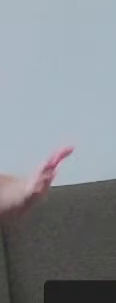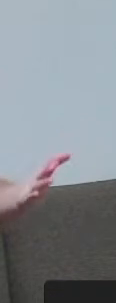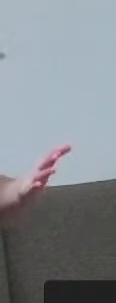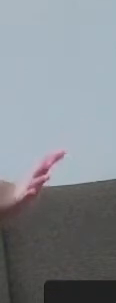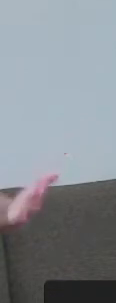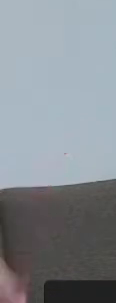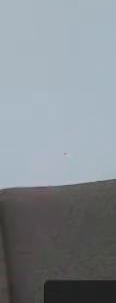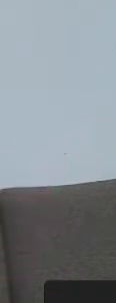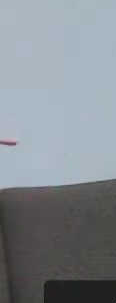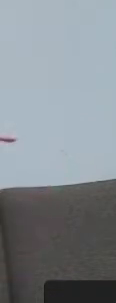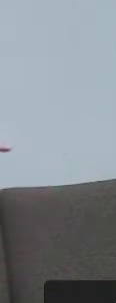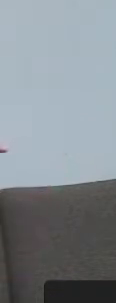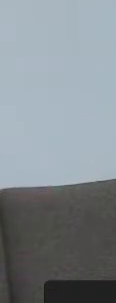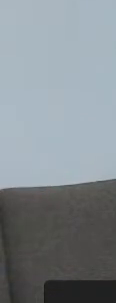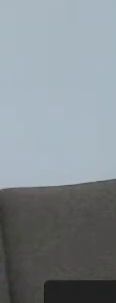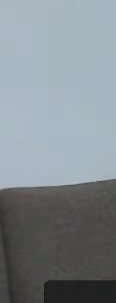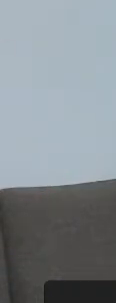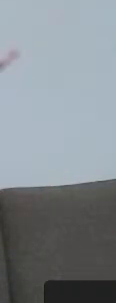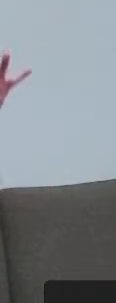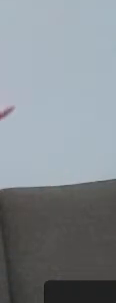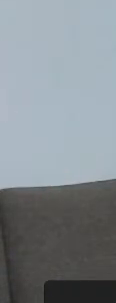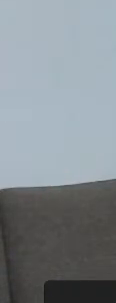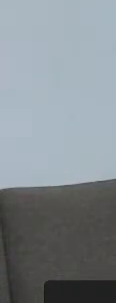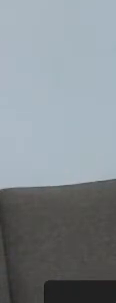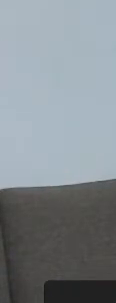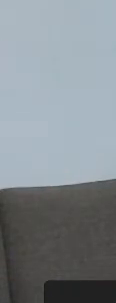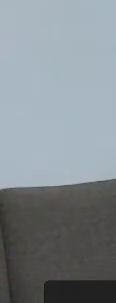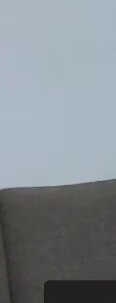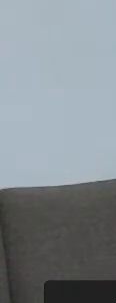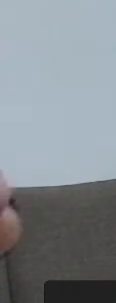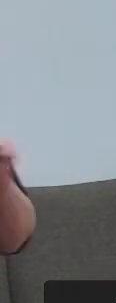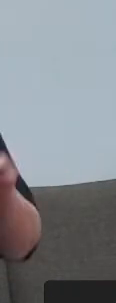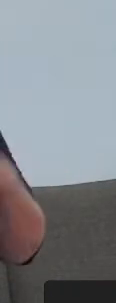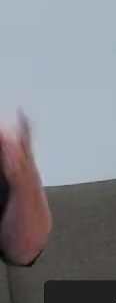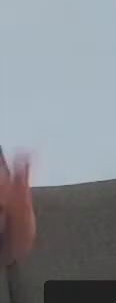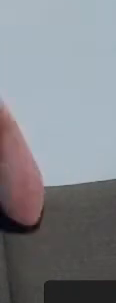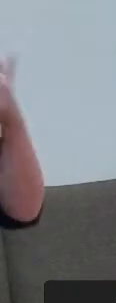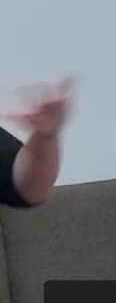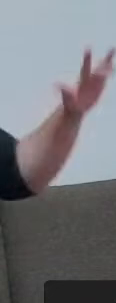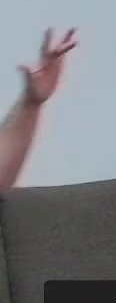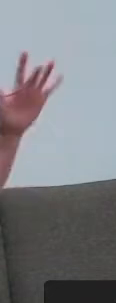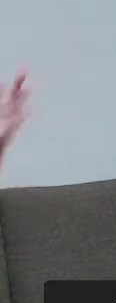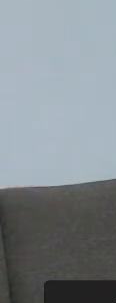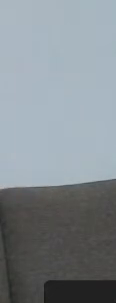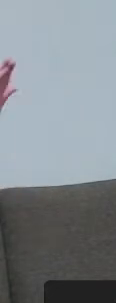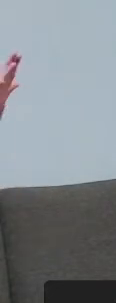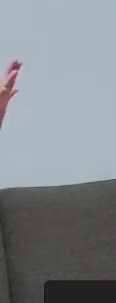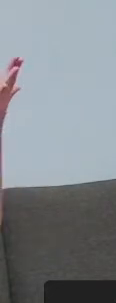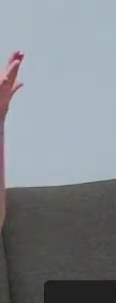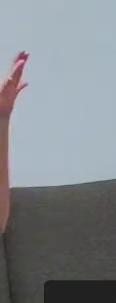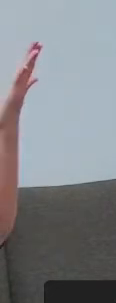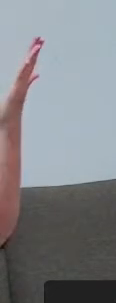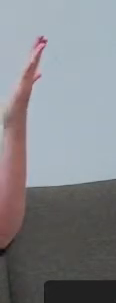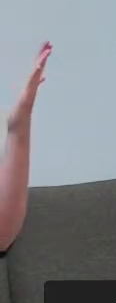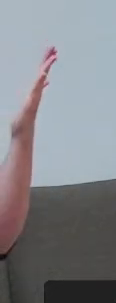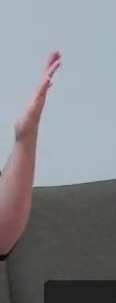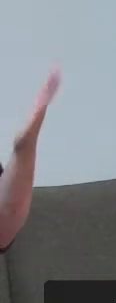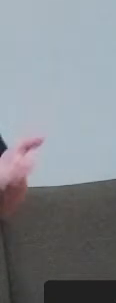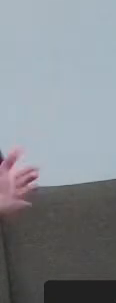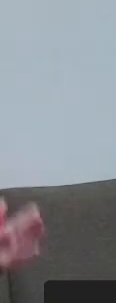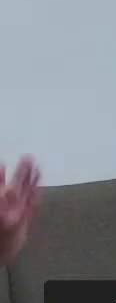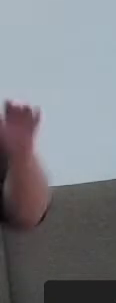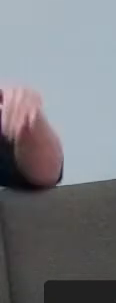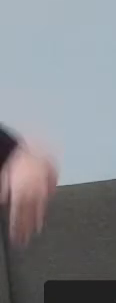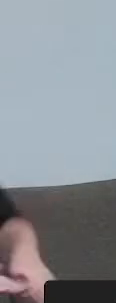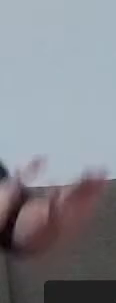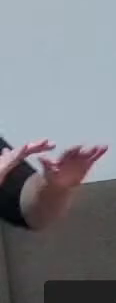psalm, with trumpets and sound of cornet. Make a joyful noise before the Lord the King. Let the sea roar and